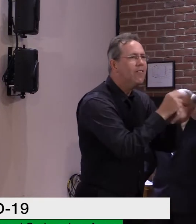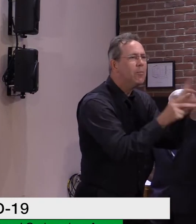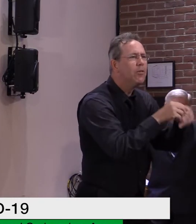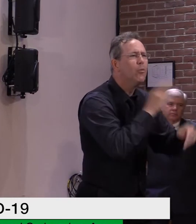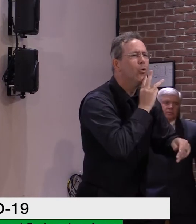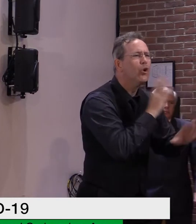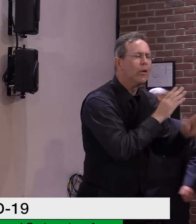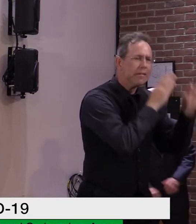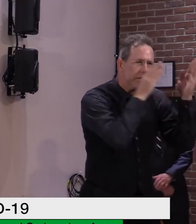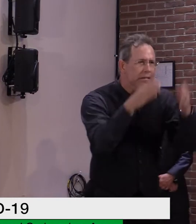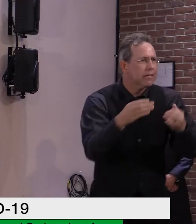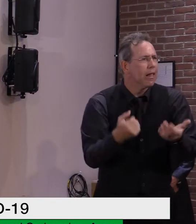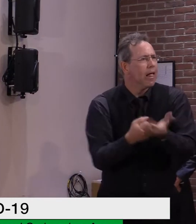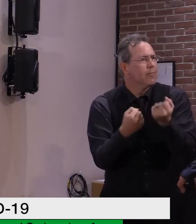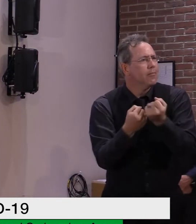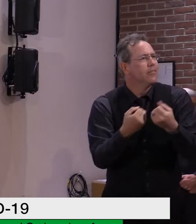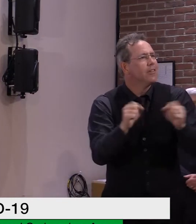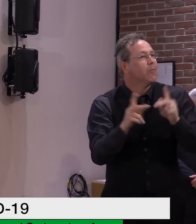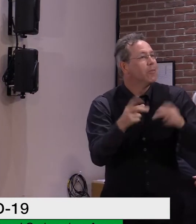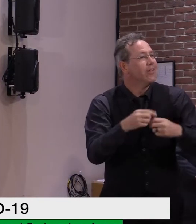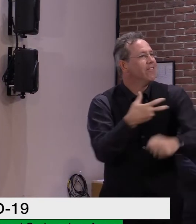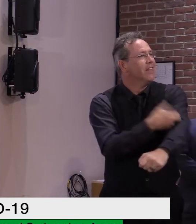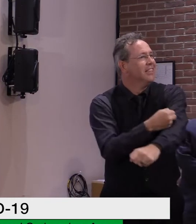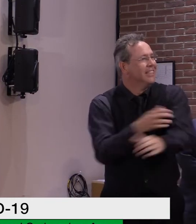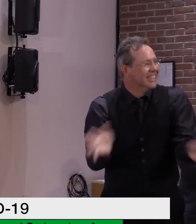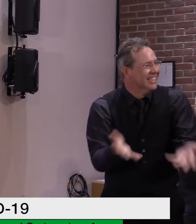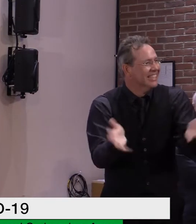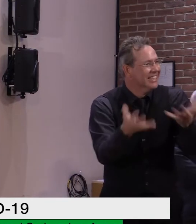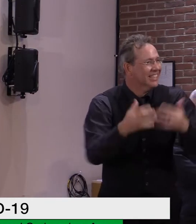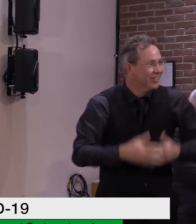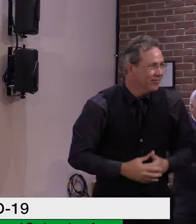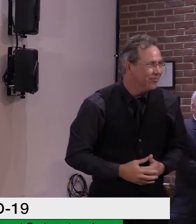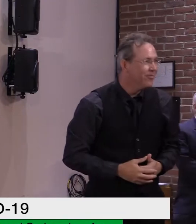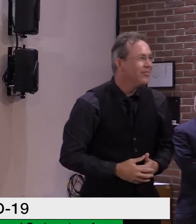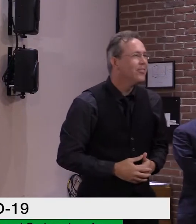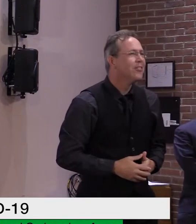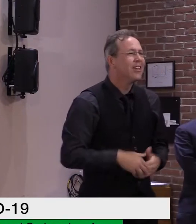an emergency room. With that, I will just turn it over to Dr. Levine.